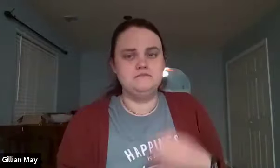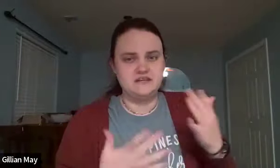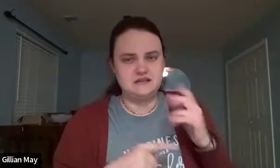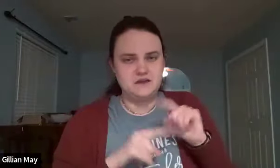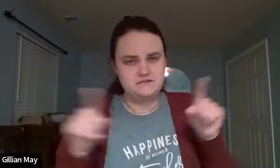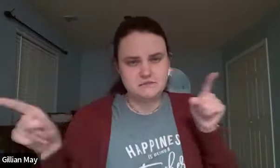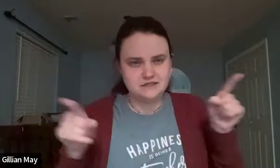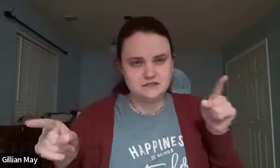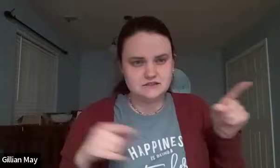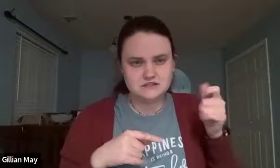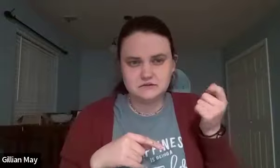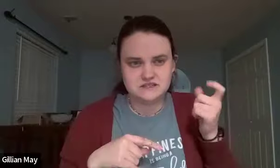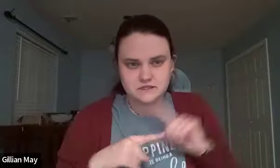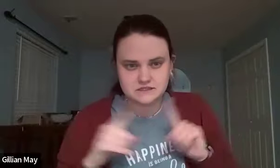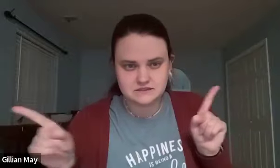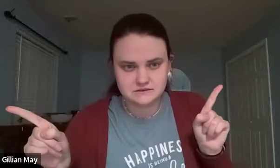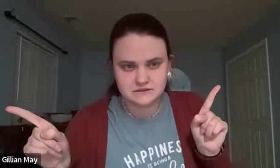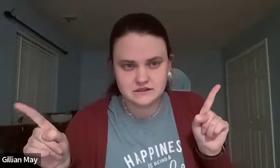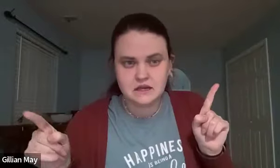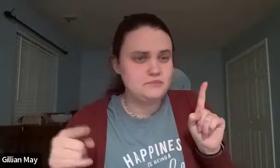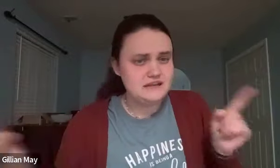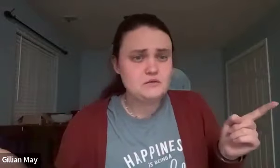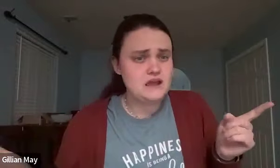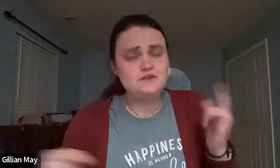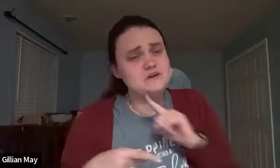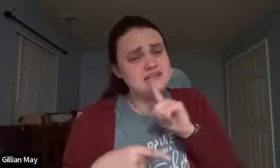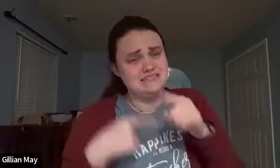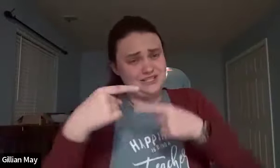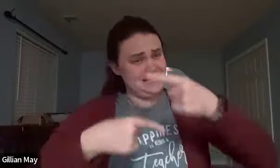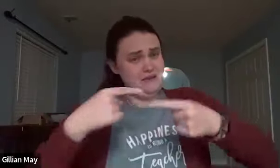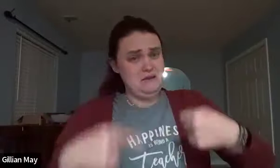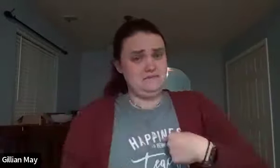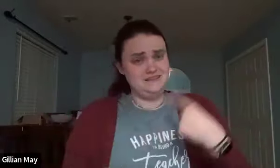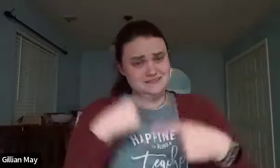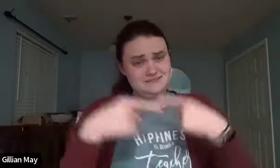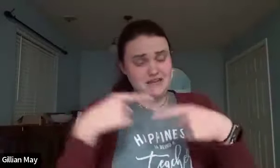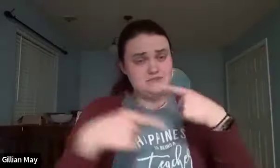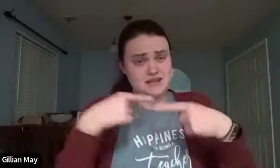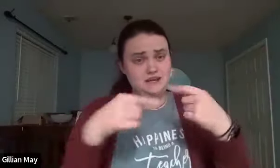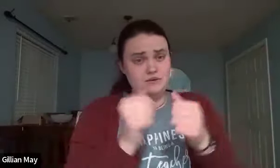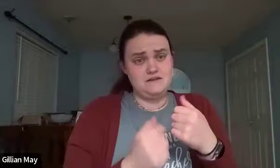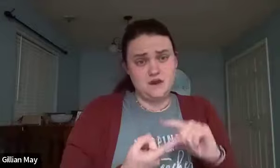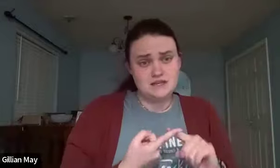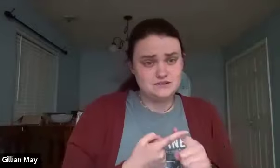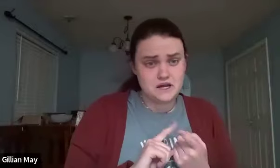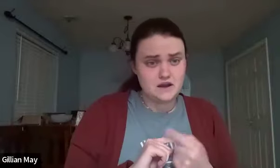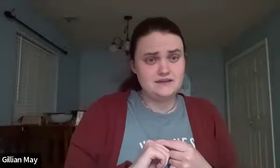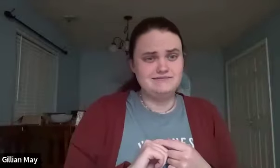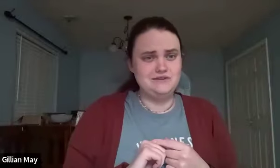things like that, if that makes sense, there's a little difference. But either way, if you really did just say me, like I'm signing with my friends or whatnot, no one's